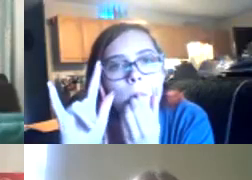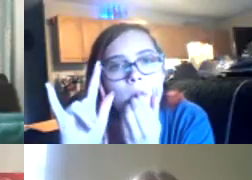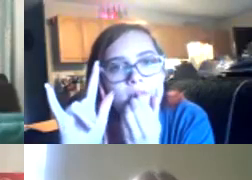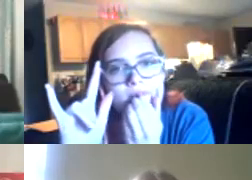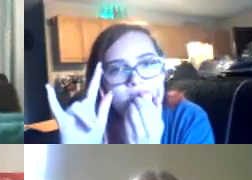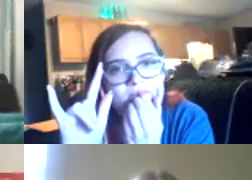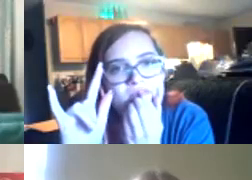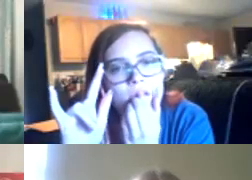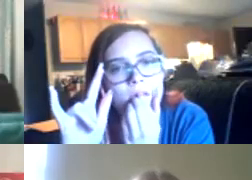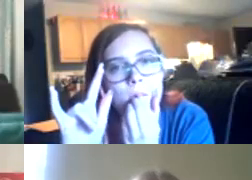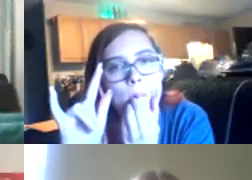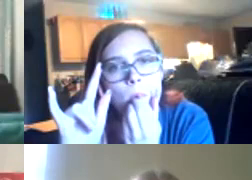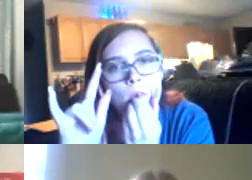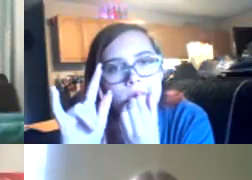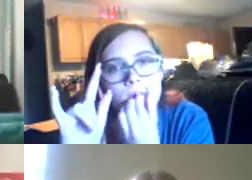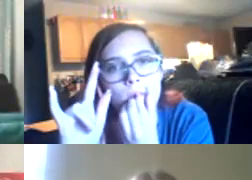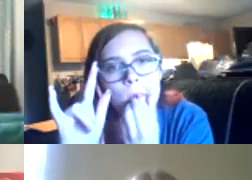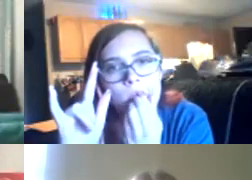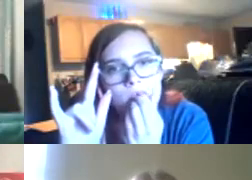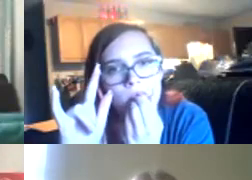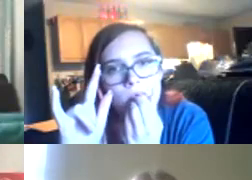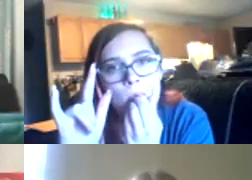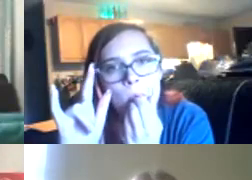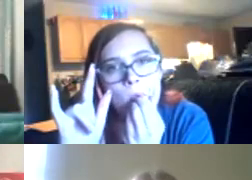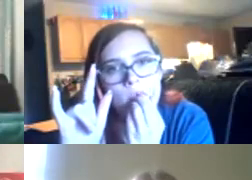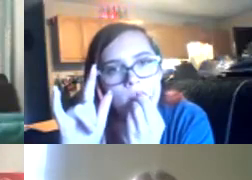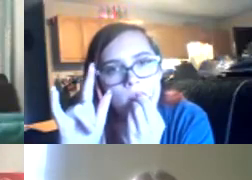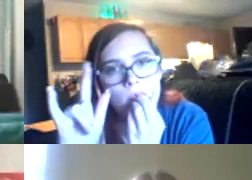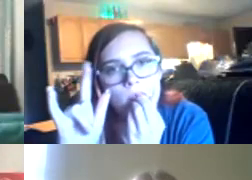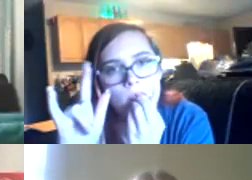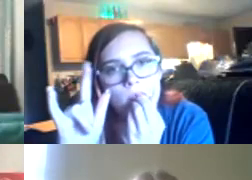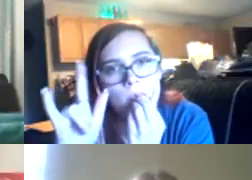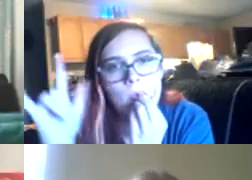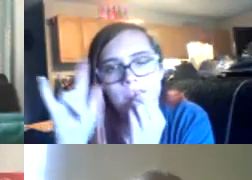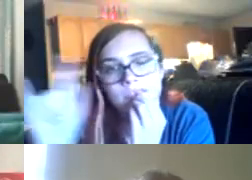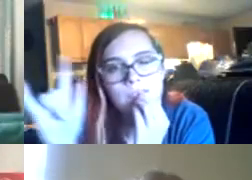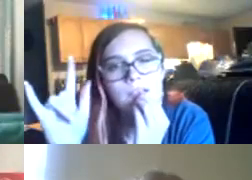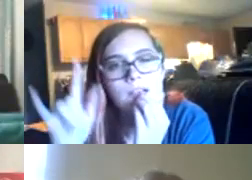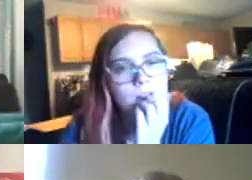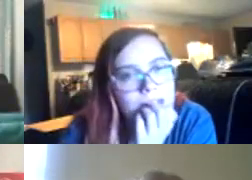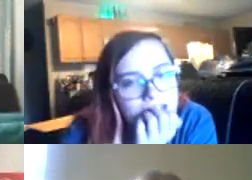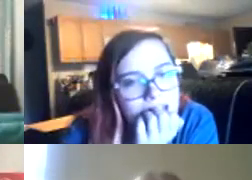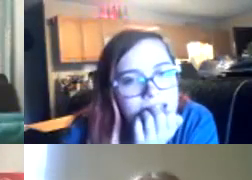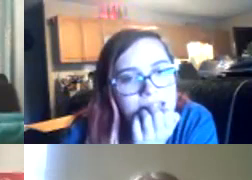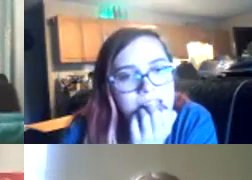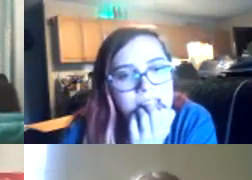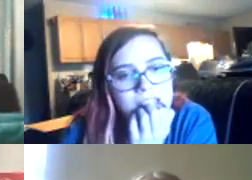say thumbs up. I'm so glad that we spent time together. And that's that meaning of like, I enjoy being around you.